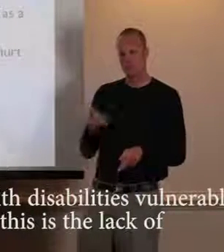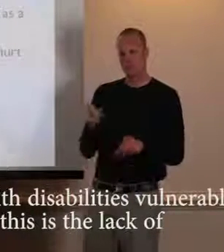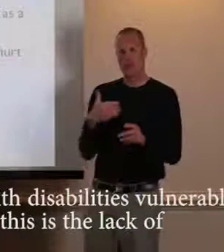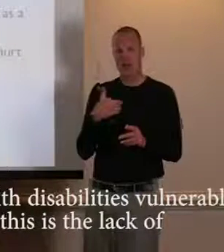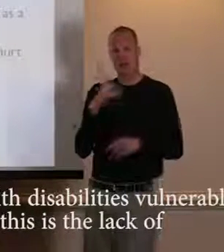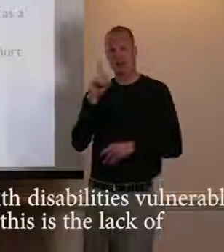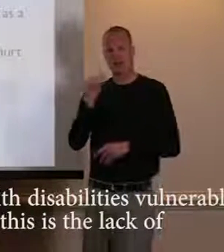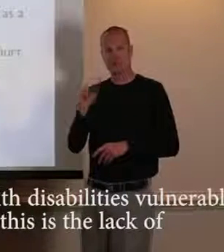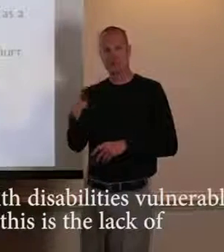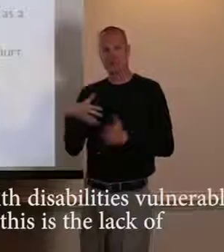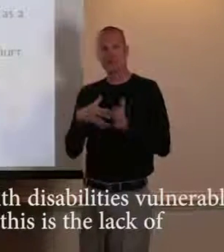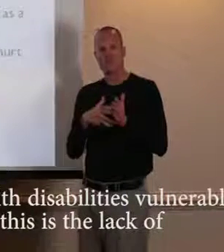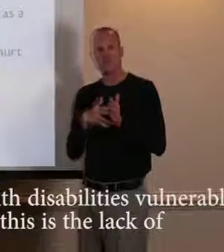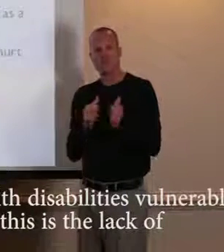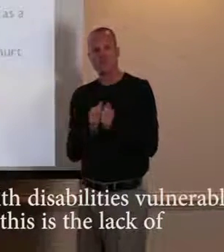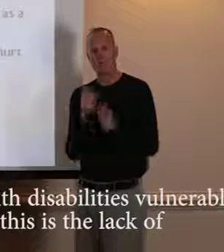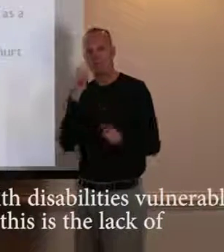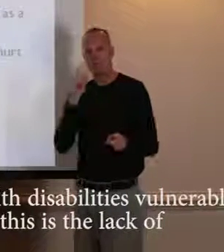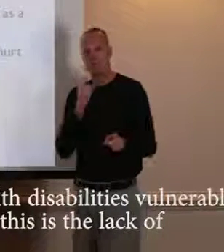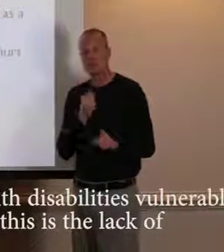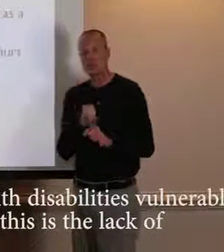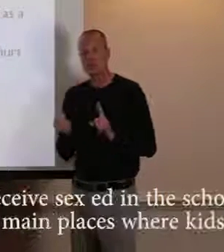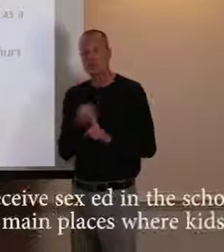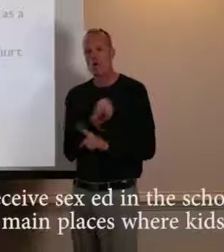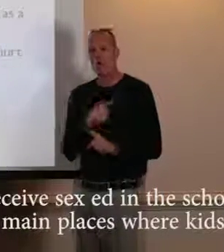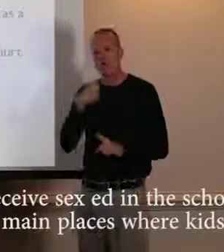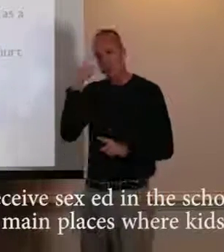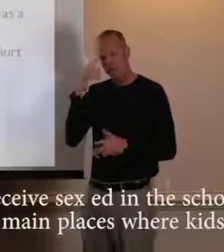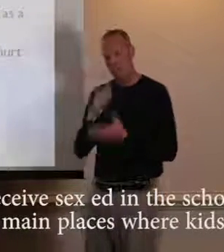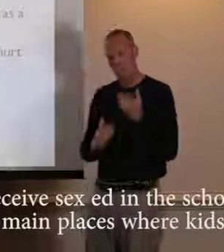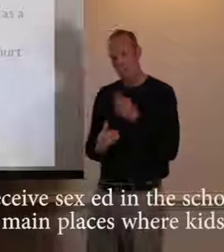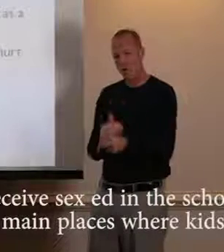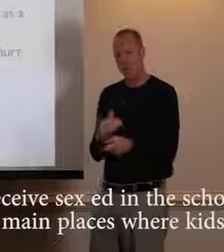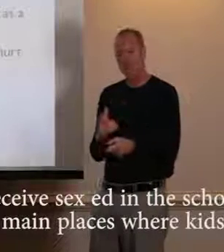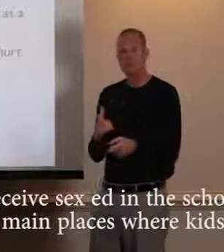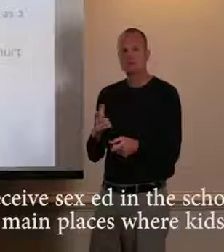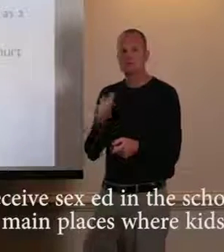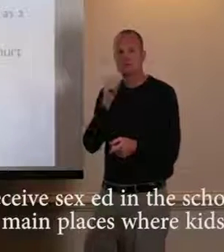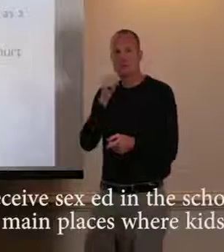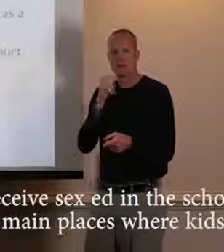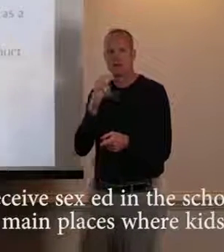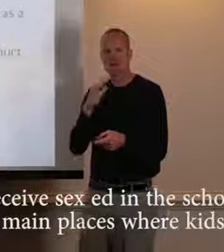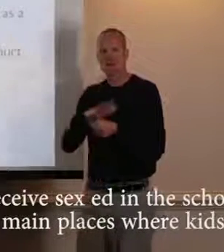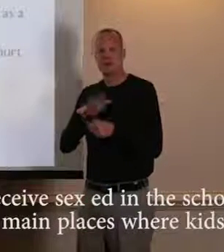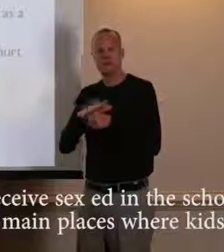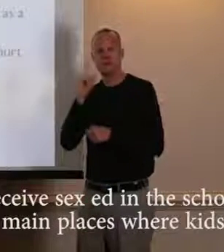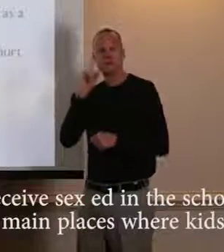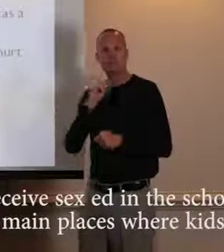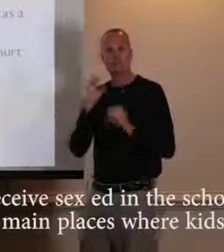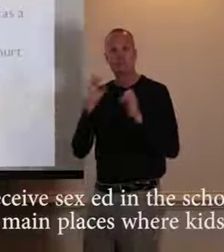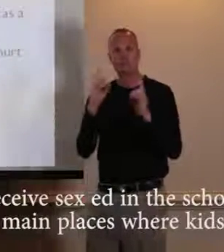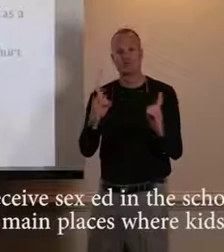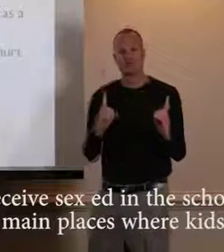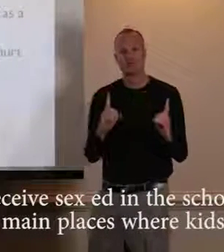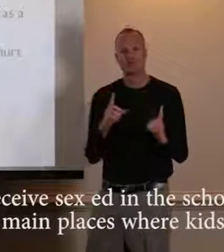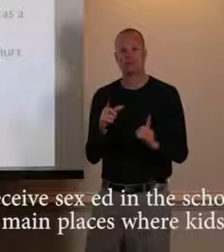assault? A big piece of this is the lack of sex education. They do not receive sex ed